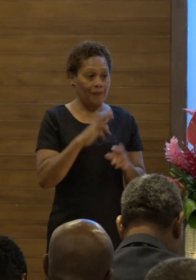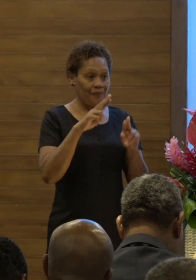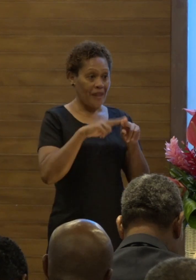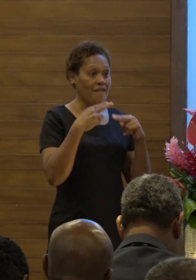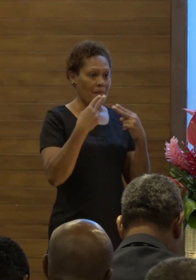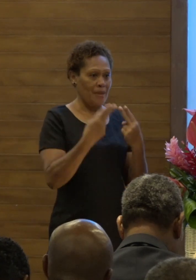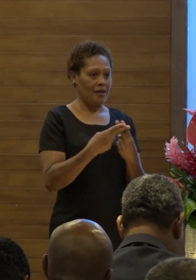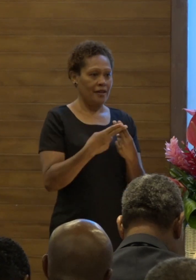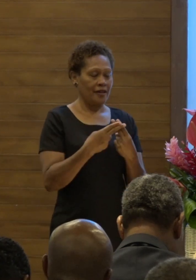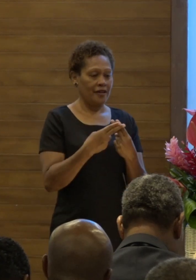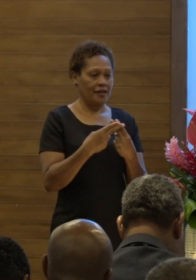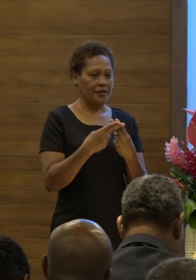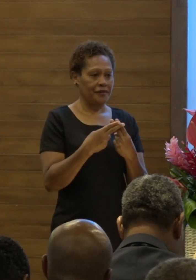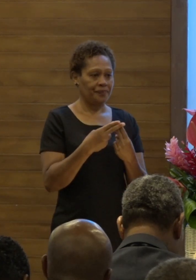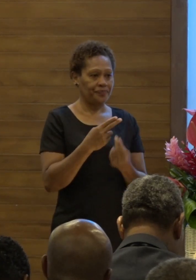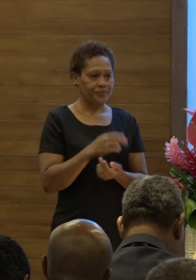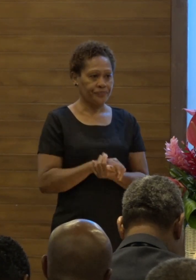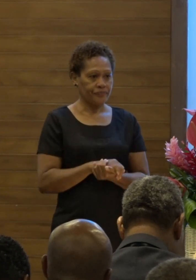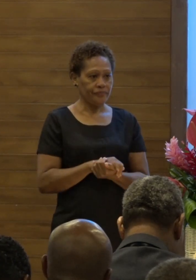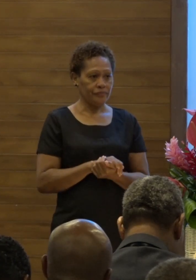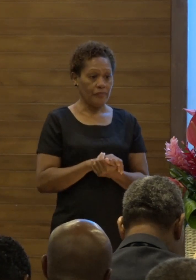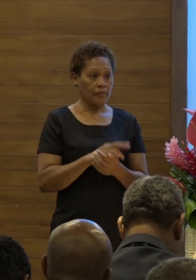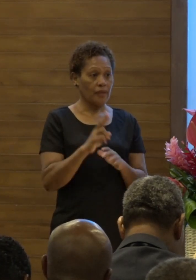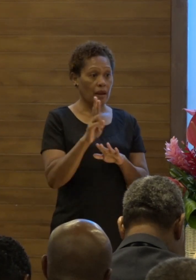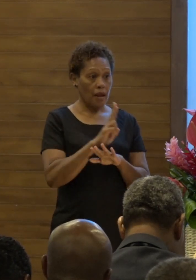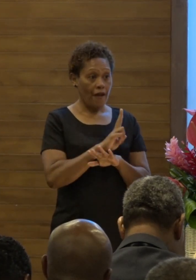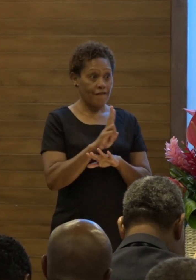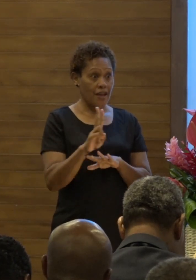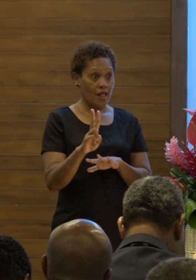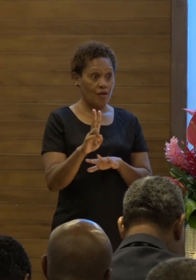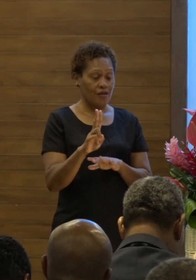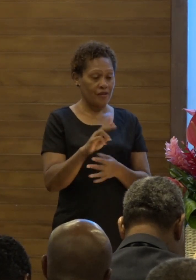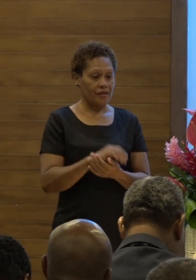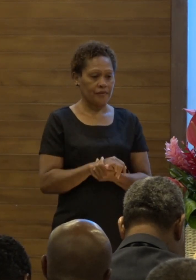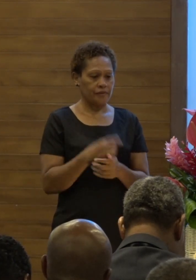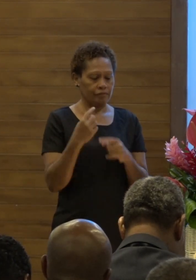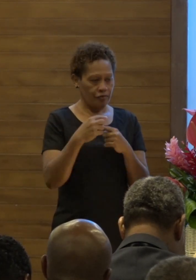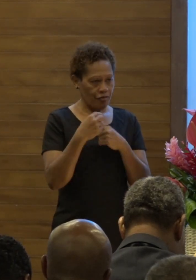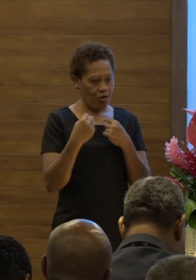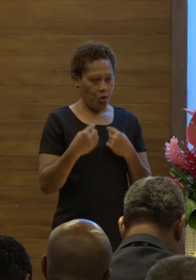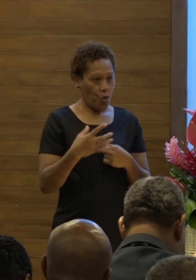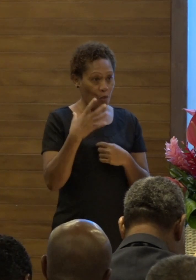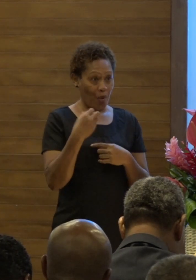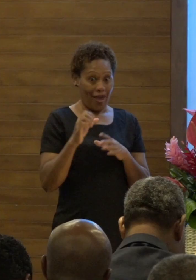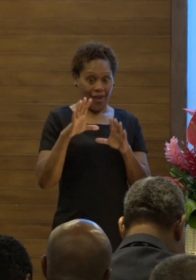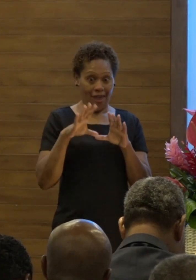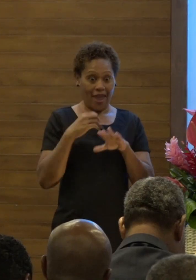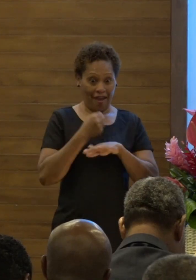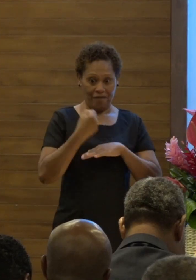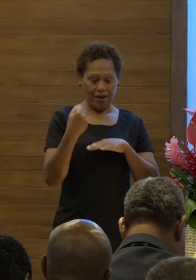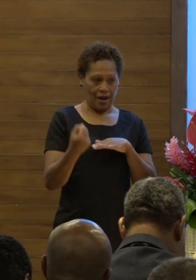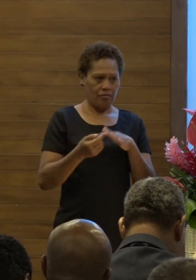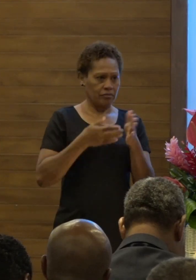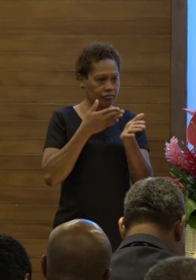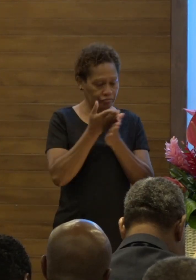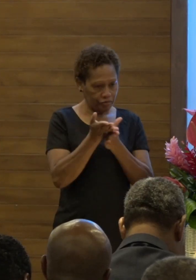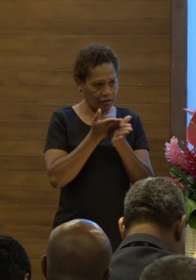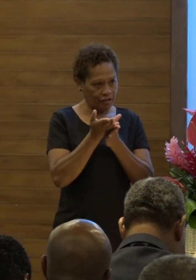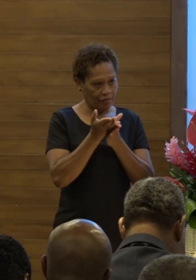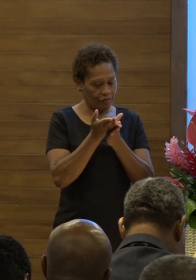families, and values that we as government servants are sworn